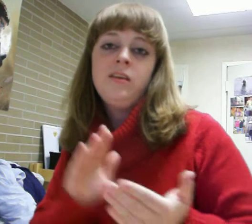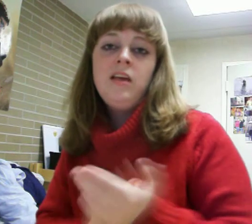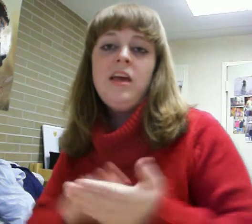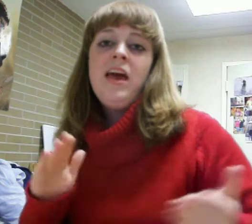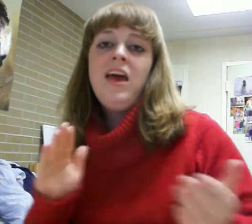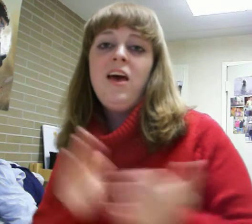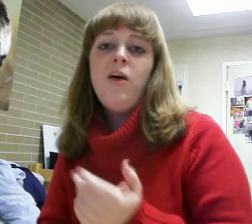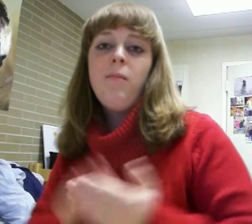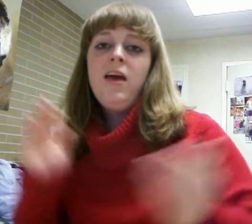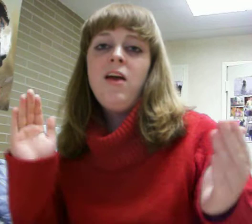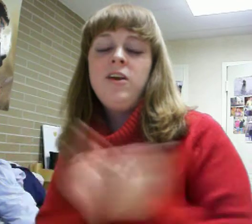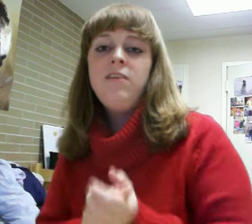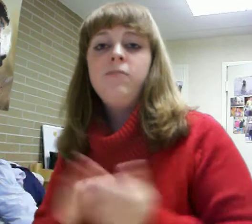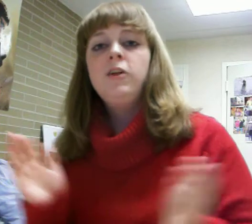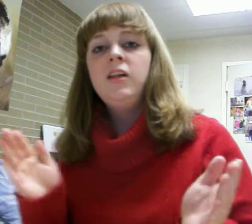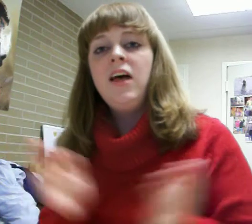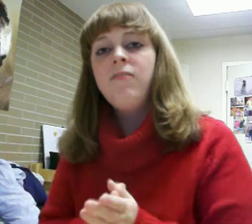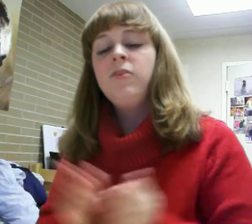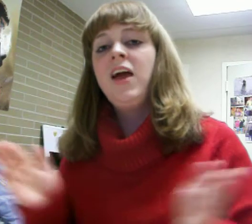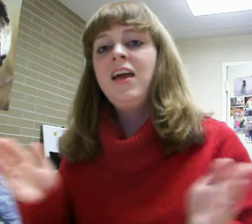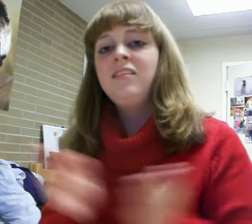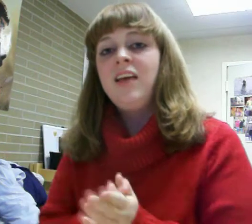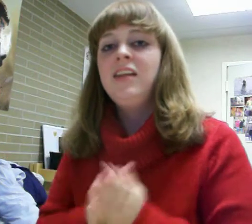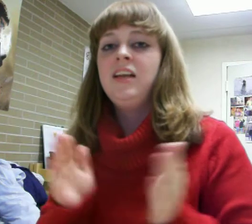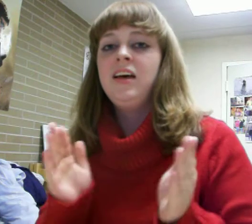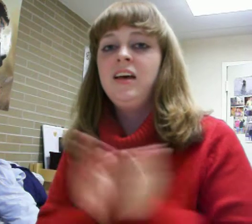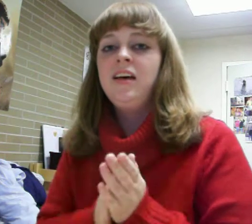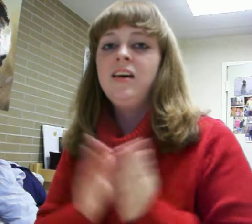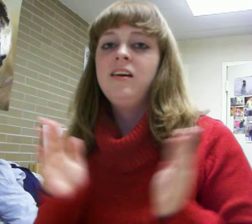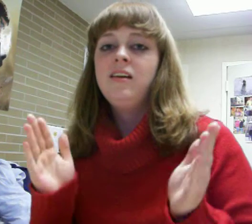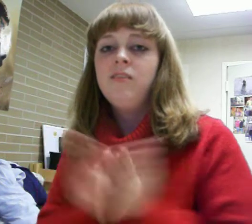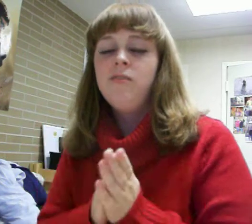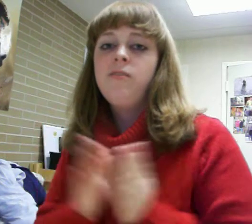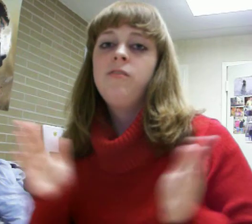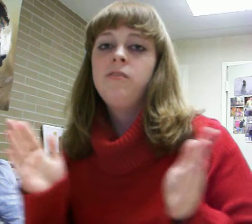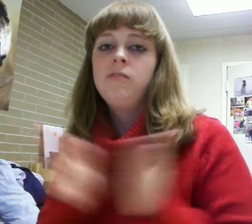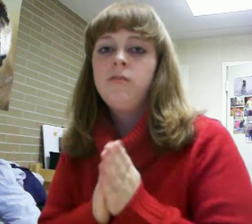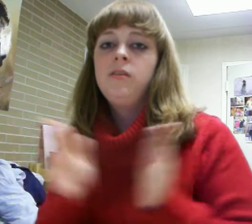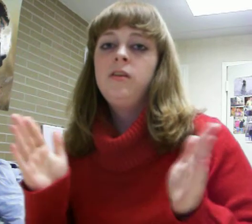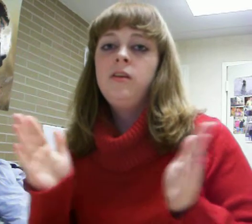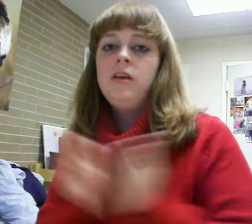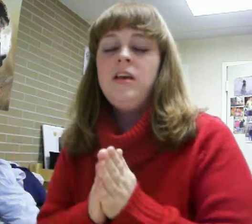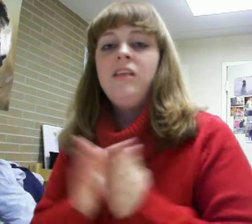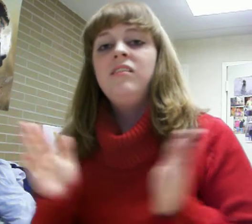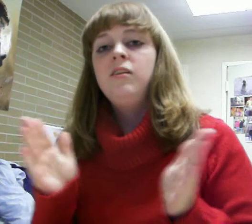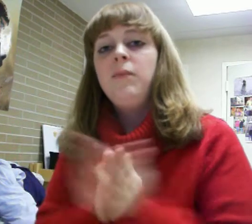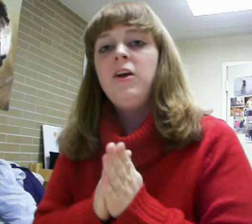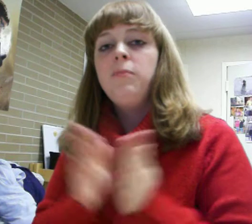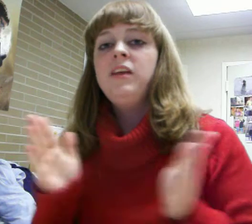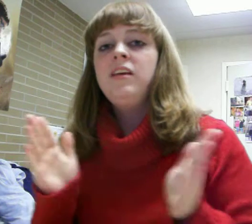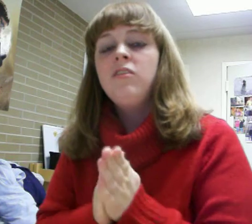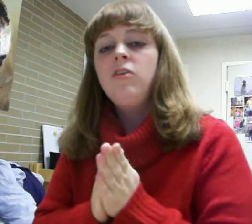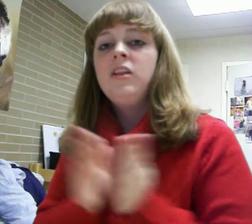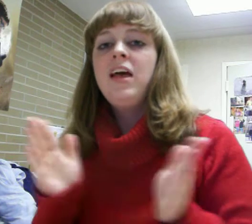Hail Mary, full of grace and love Dear Mary, please don't let